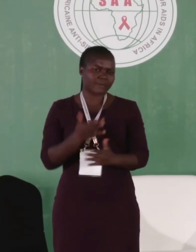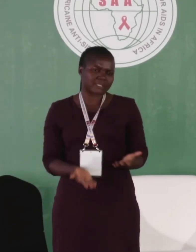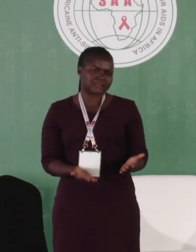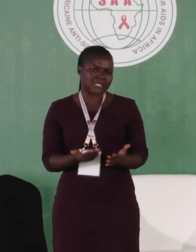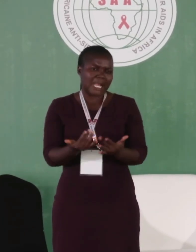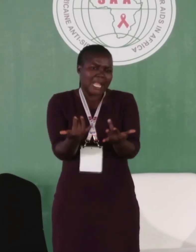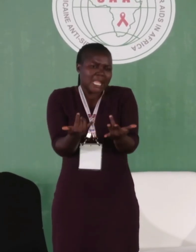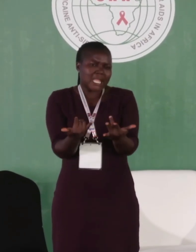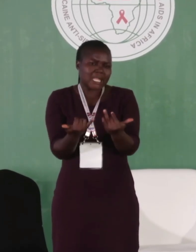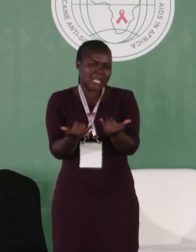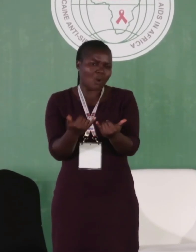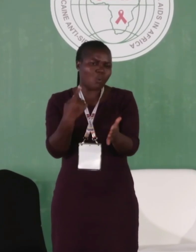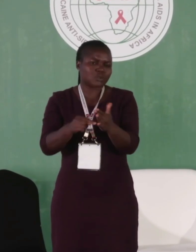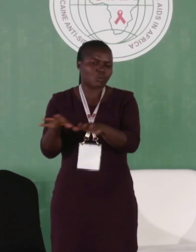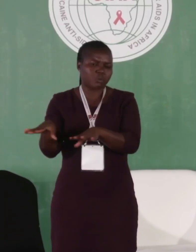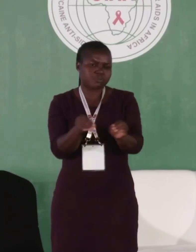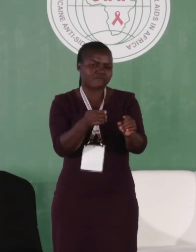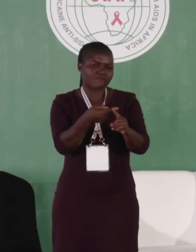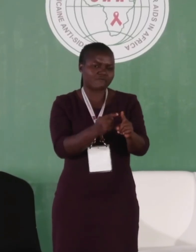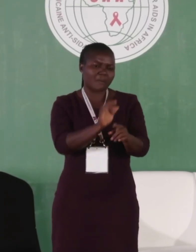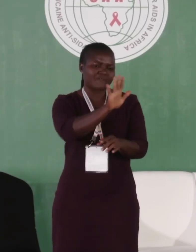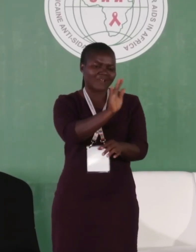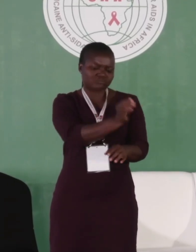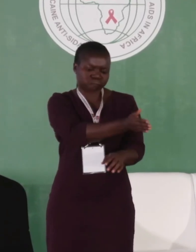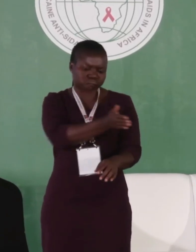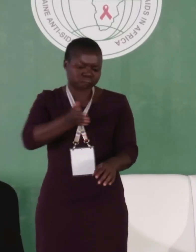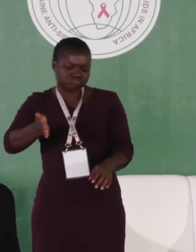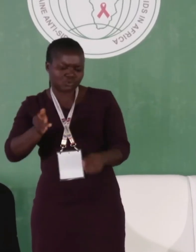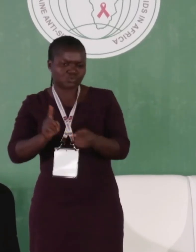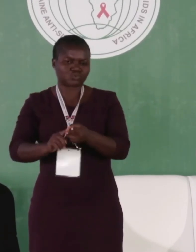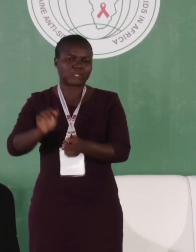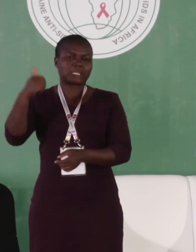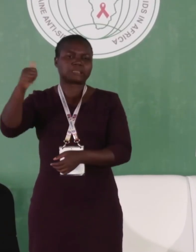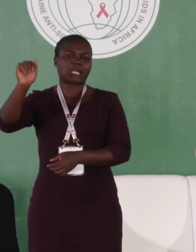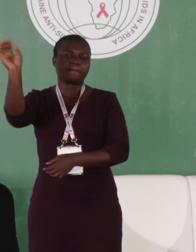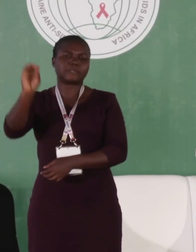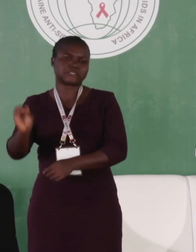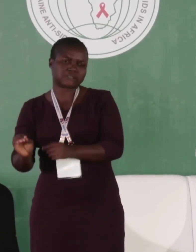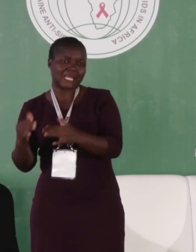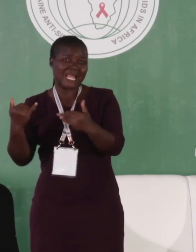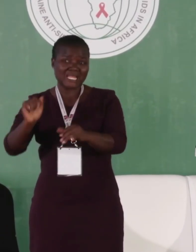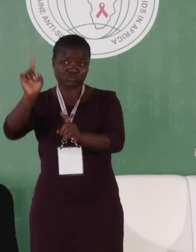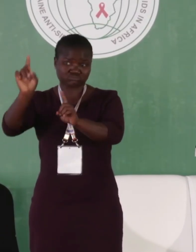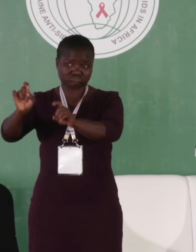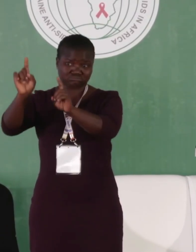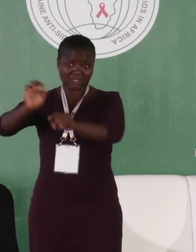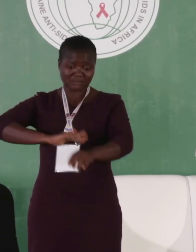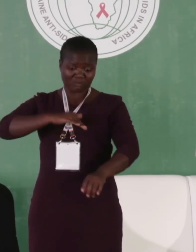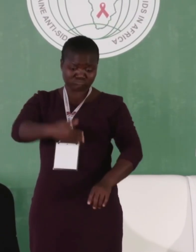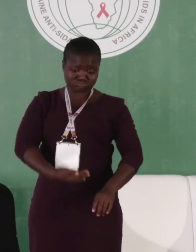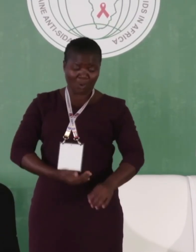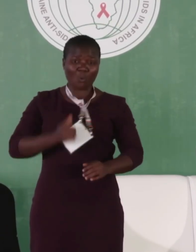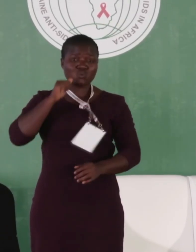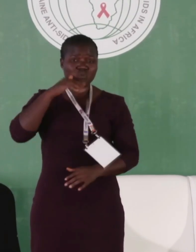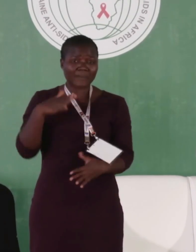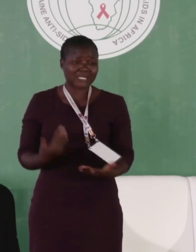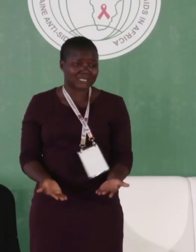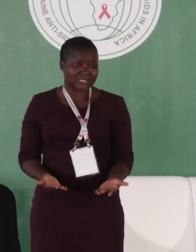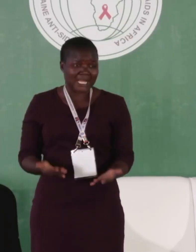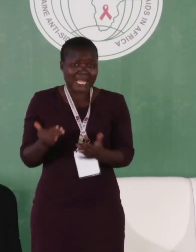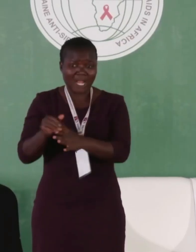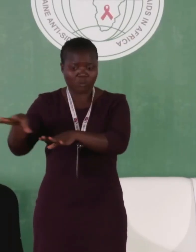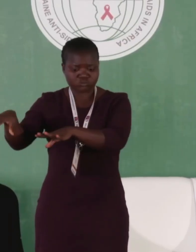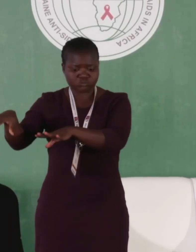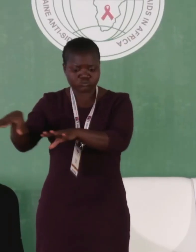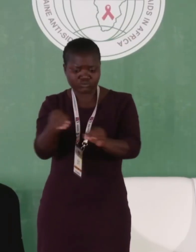to 25% in 6 months. Then in terms of also testing of this pregnant woman, we were moving, we are at 1,000, then